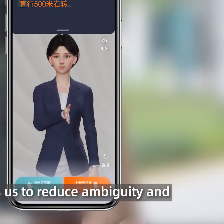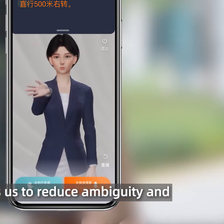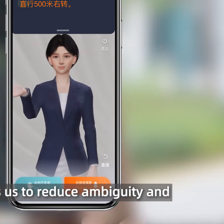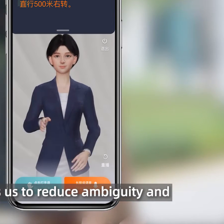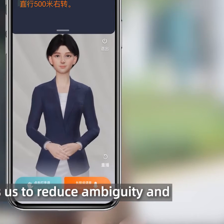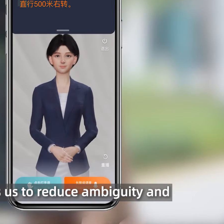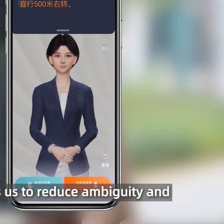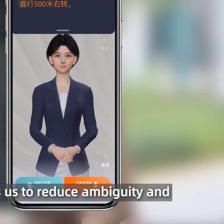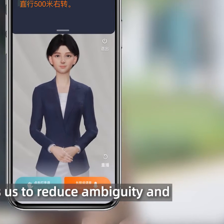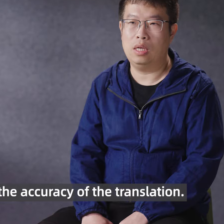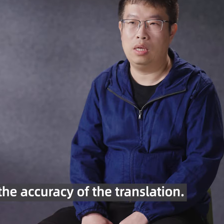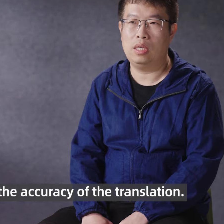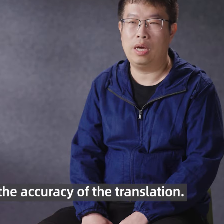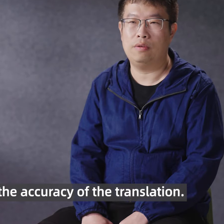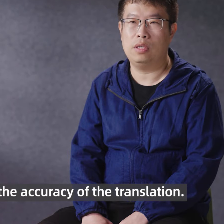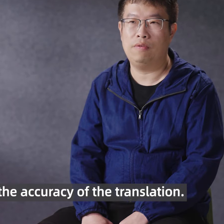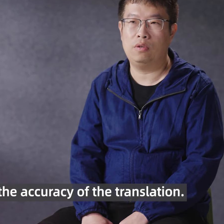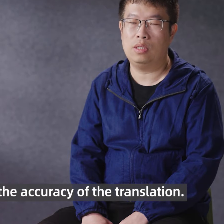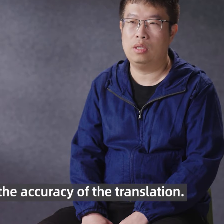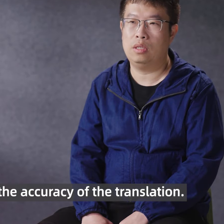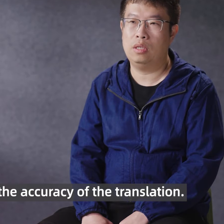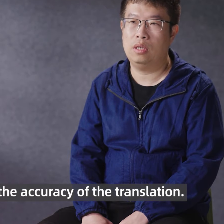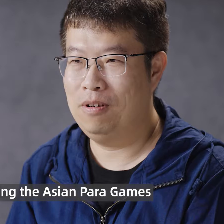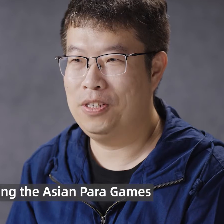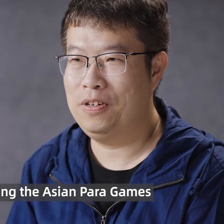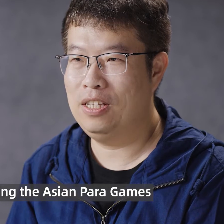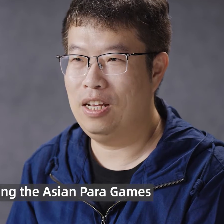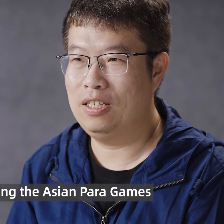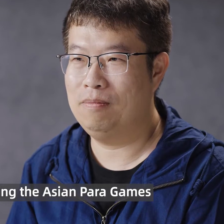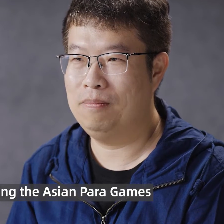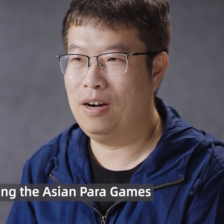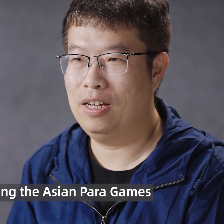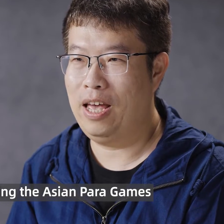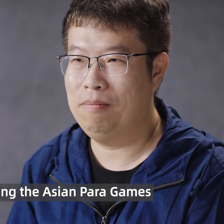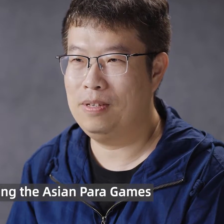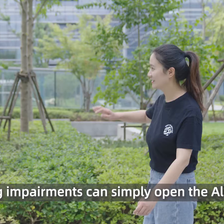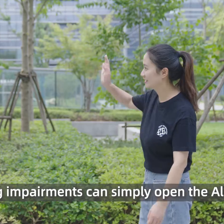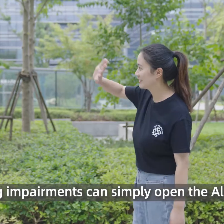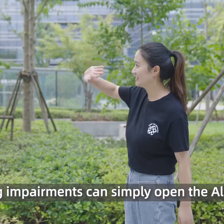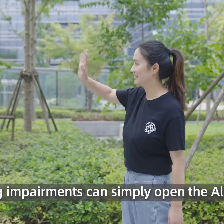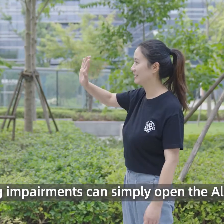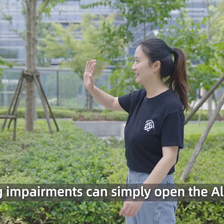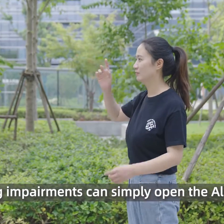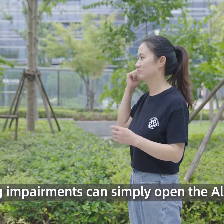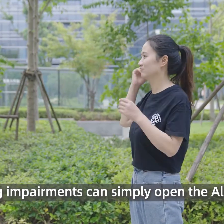reduce the ambiguity and enhance the accuracy of the translation. During the Asian Para Games, participants with the